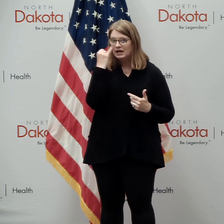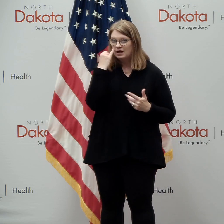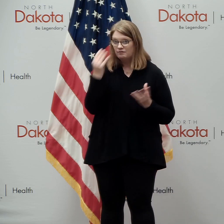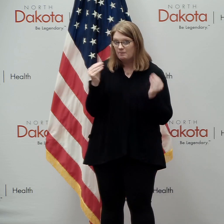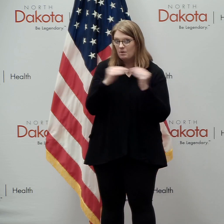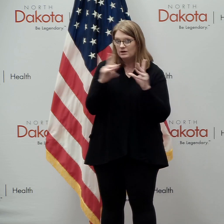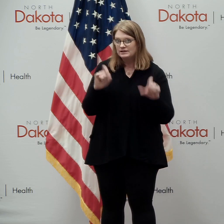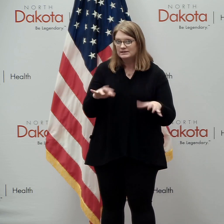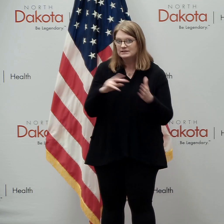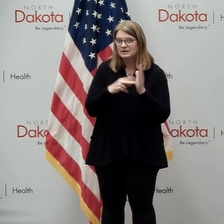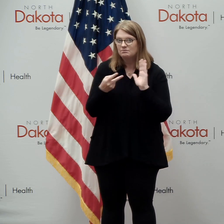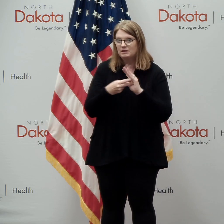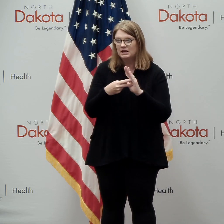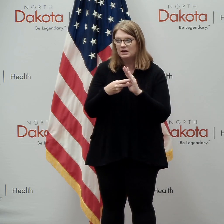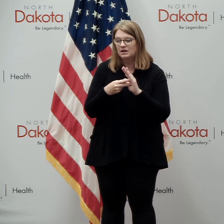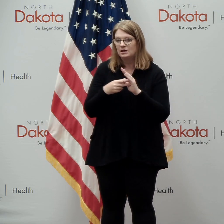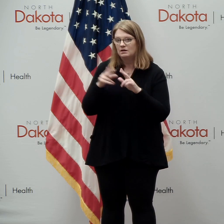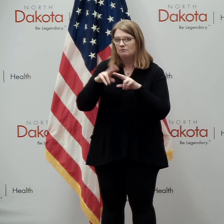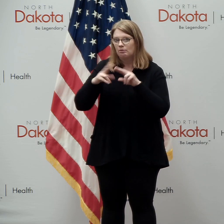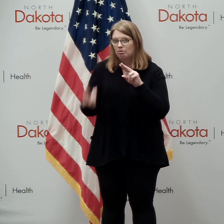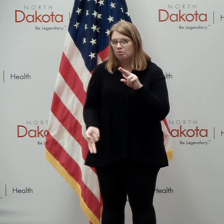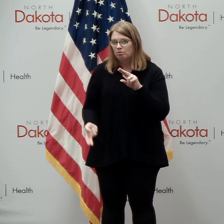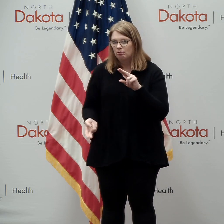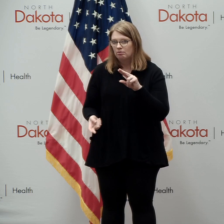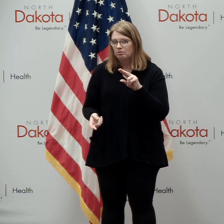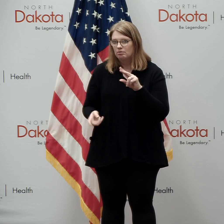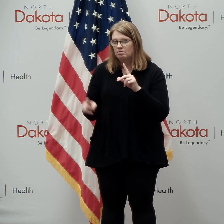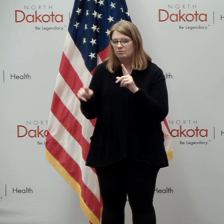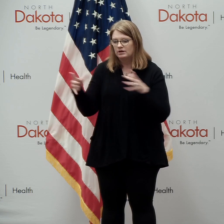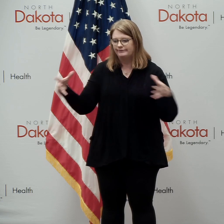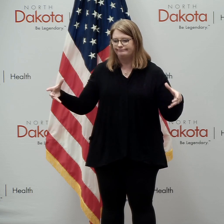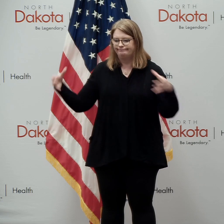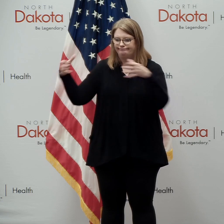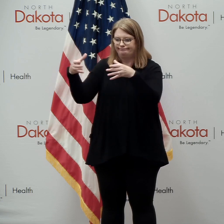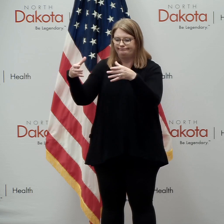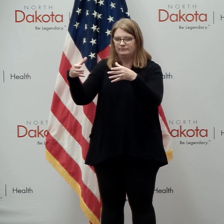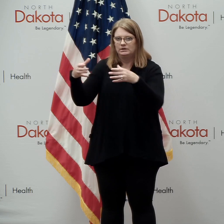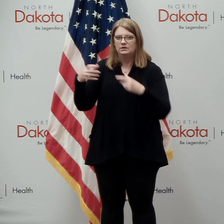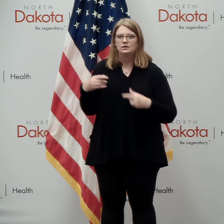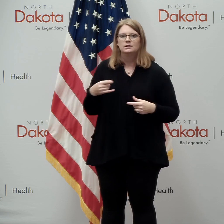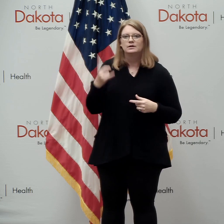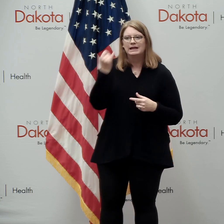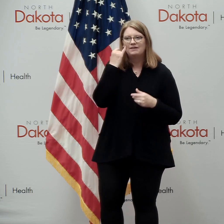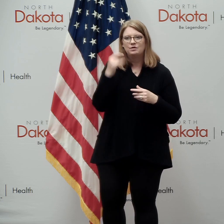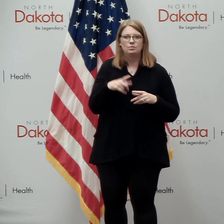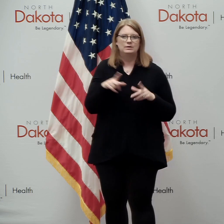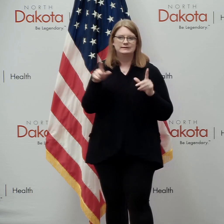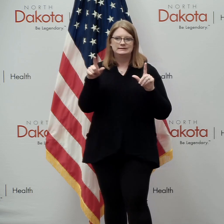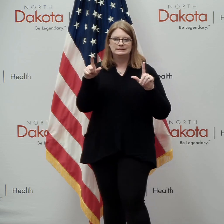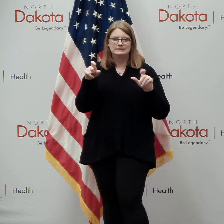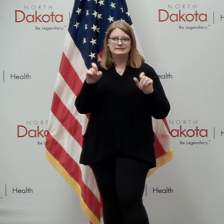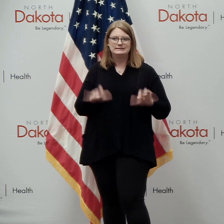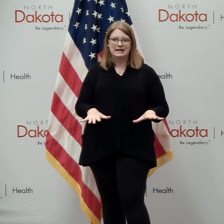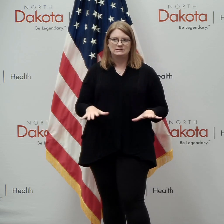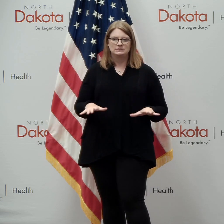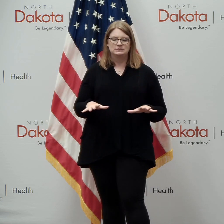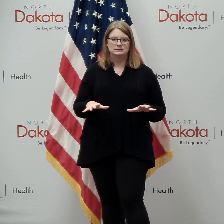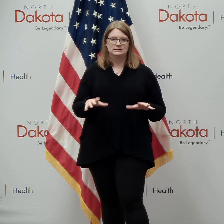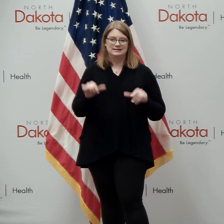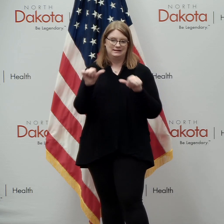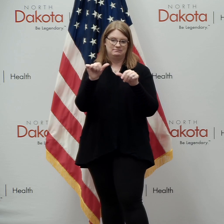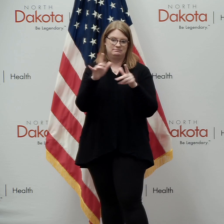positivity rate. Well, that would be true if you were trying to test in places where you knew there was no